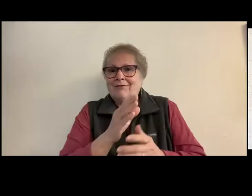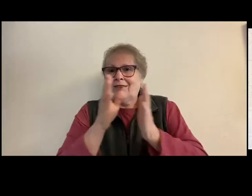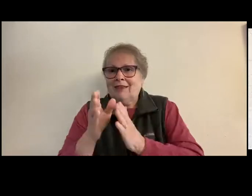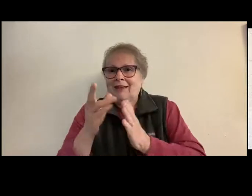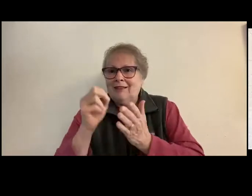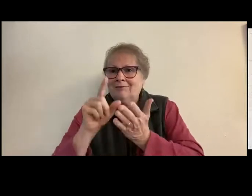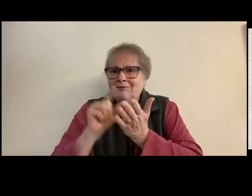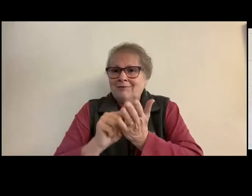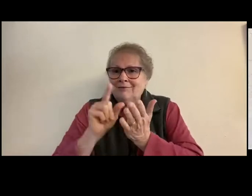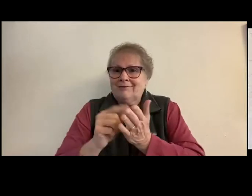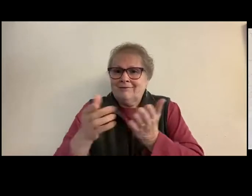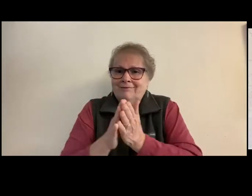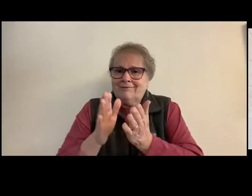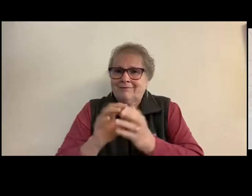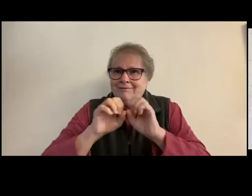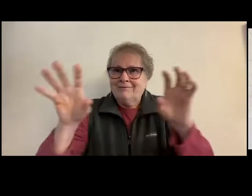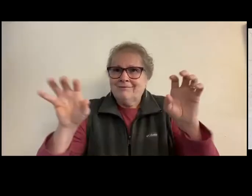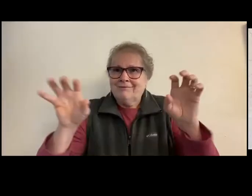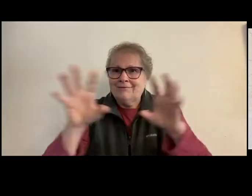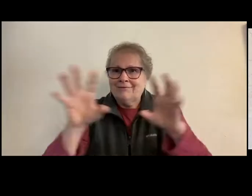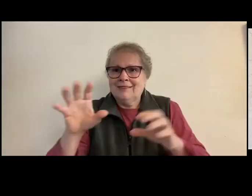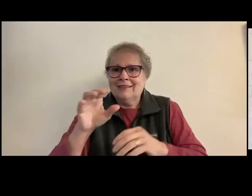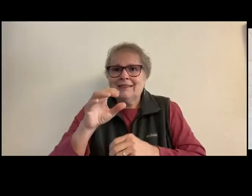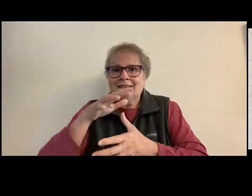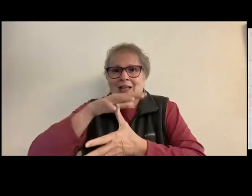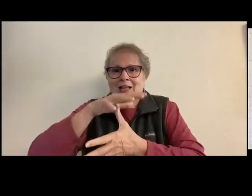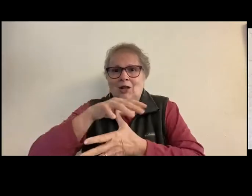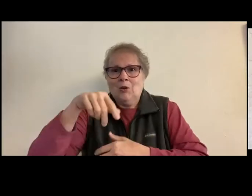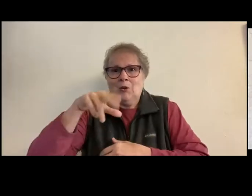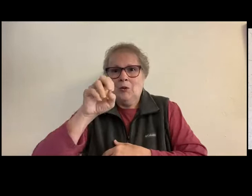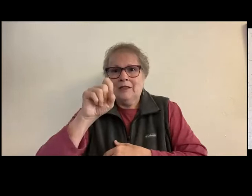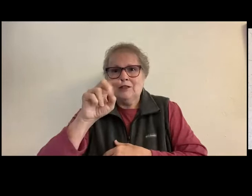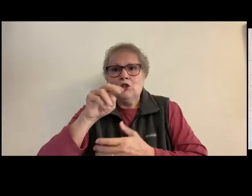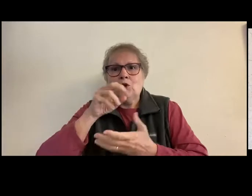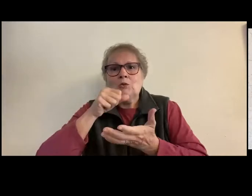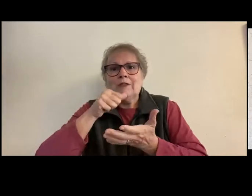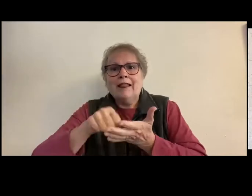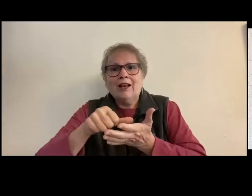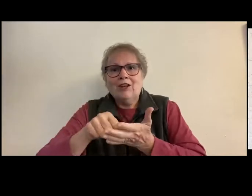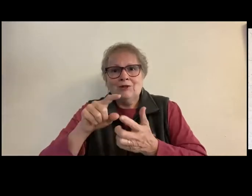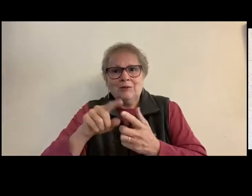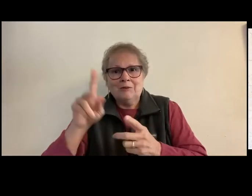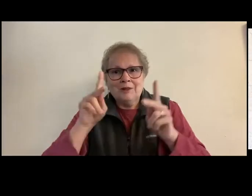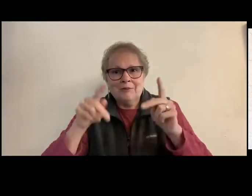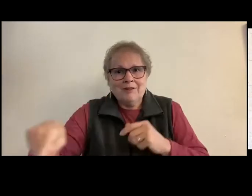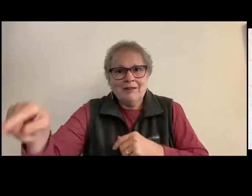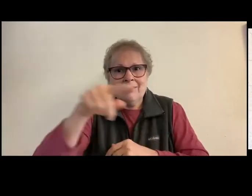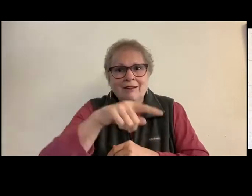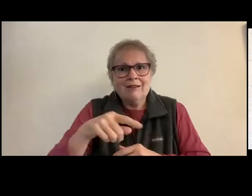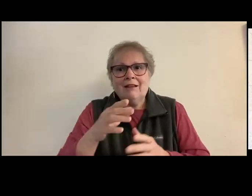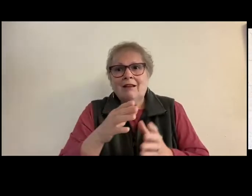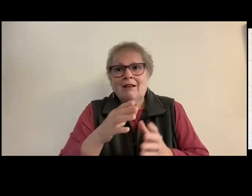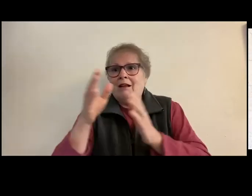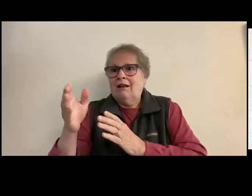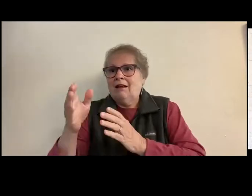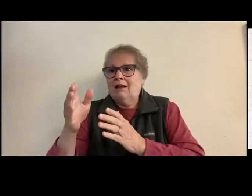DSHPP, and then he would print and send out the senior quarterly newsletter to people